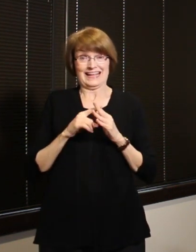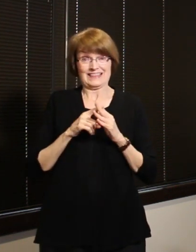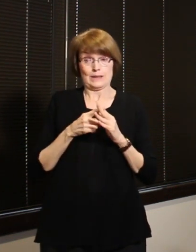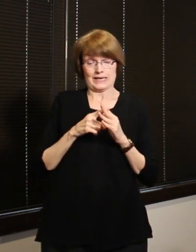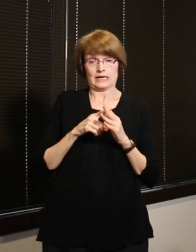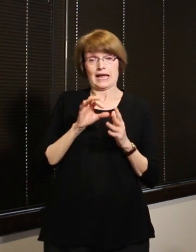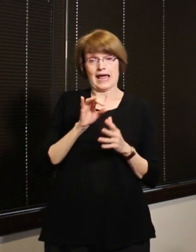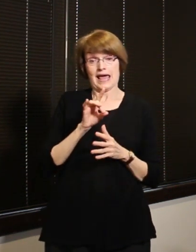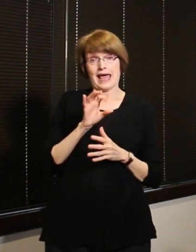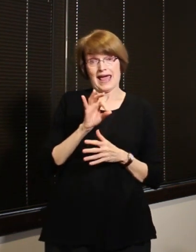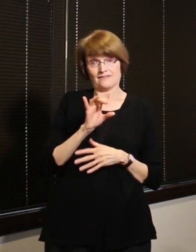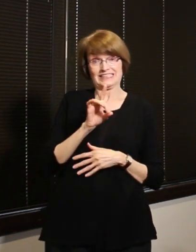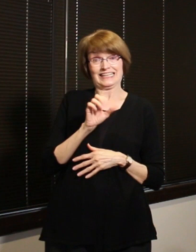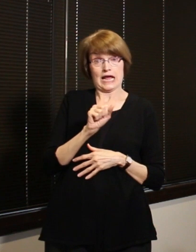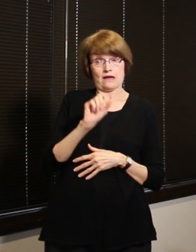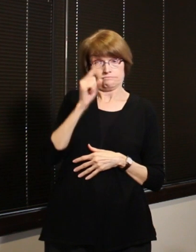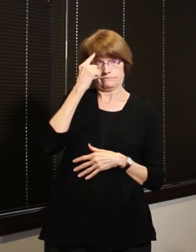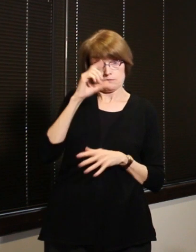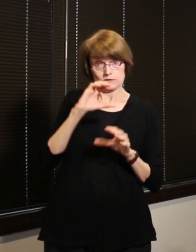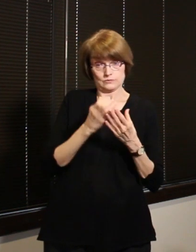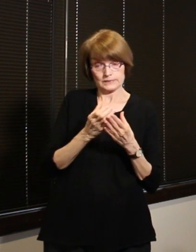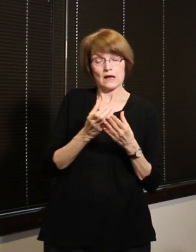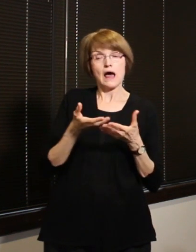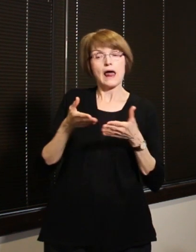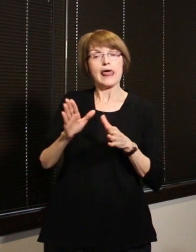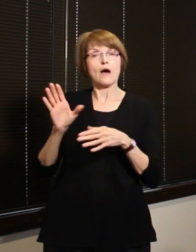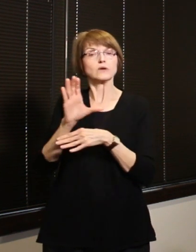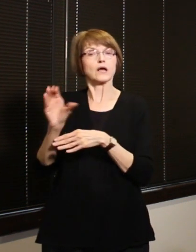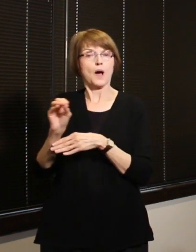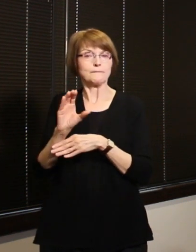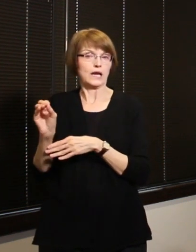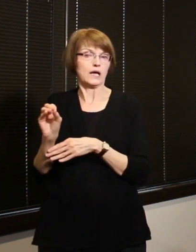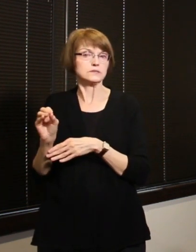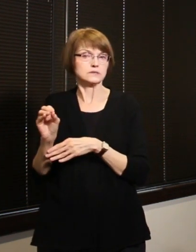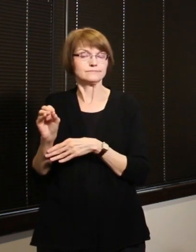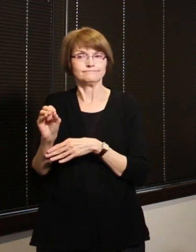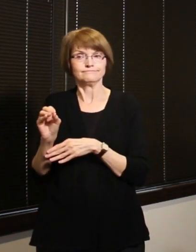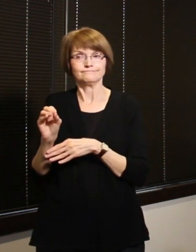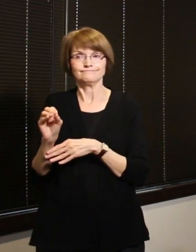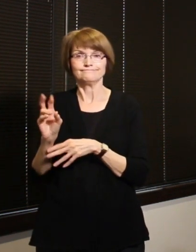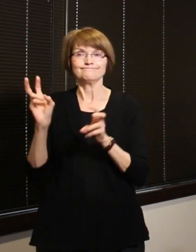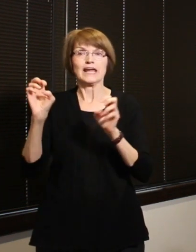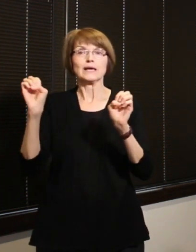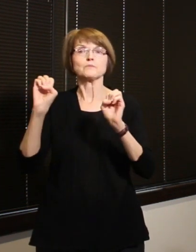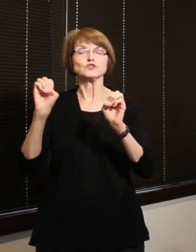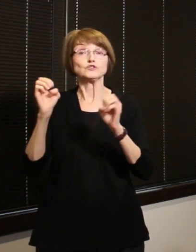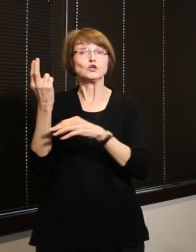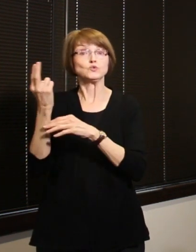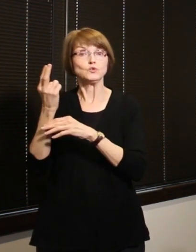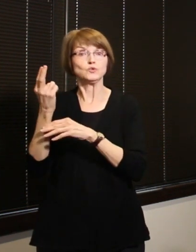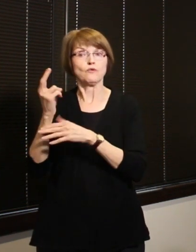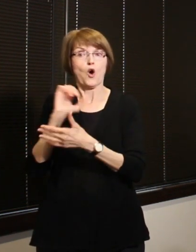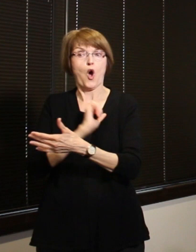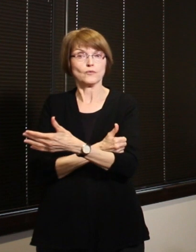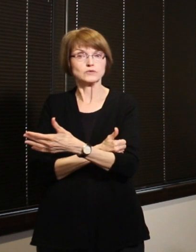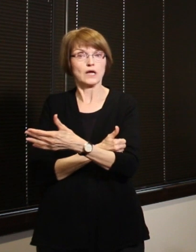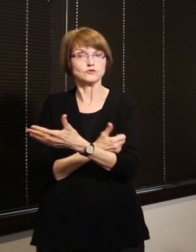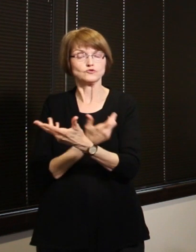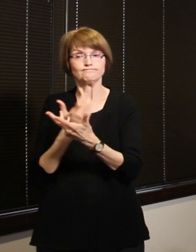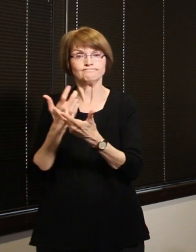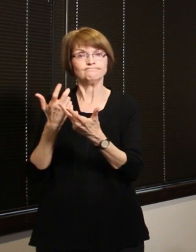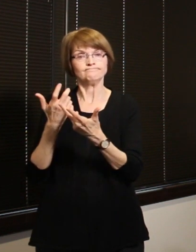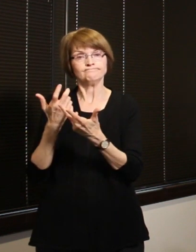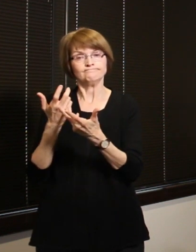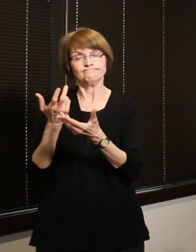the FDA had allowed companies under the emergency use authorization to